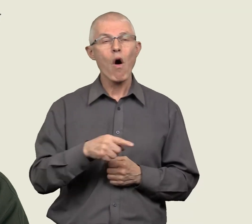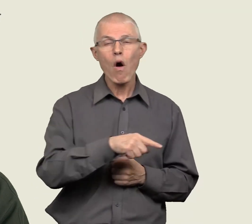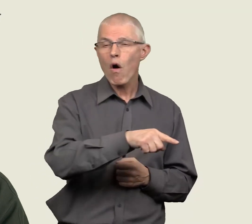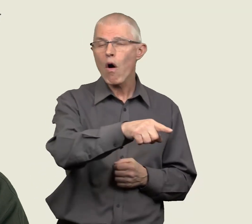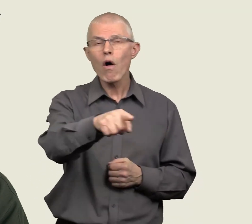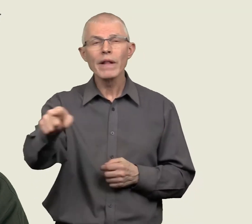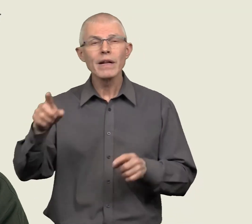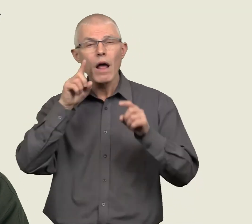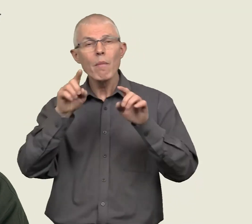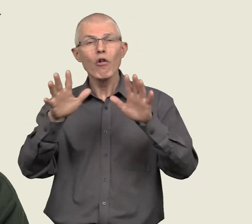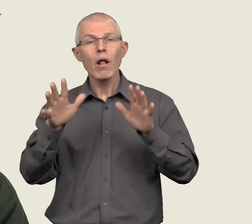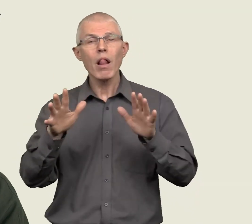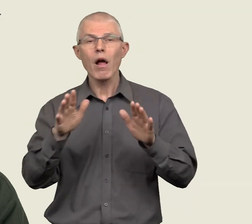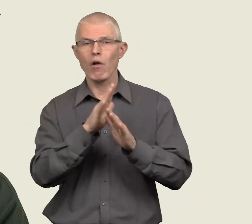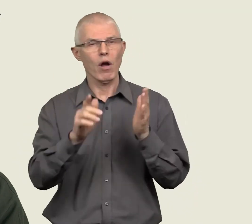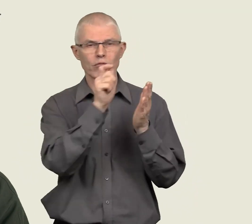in this book.